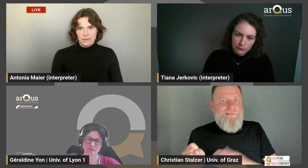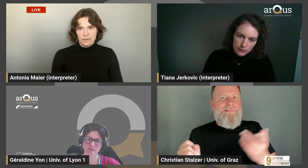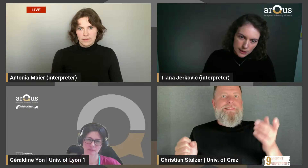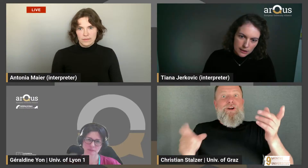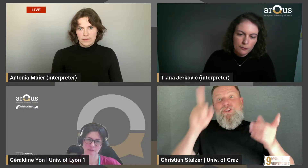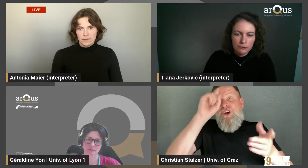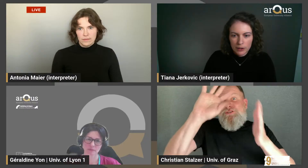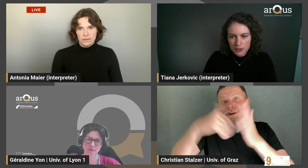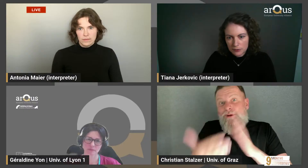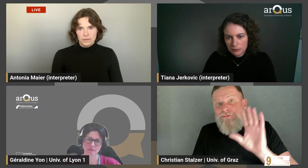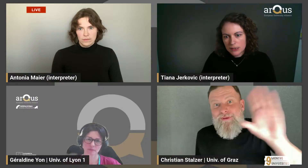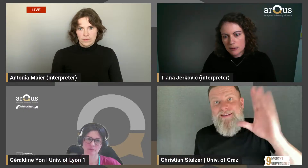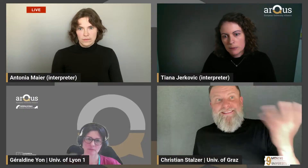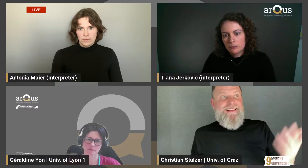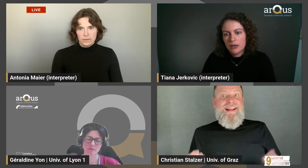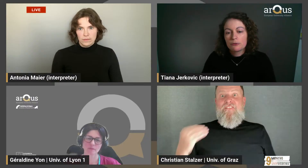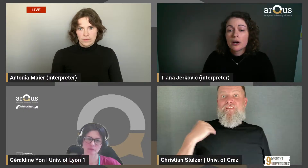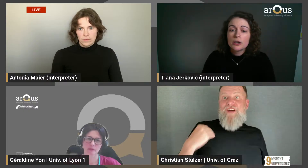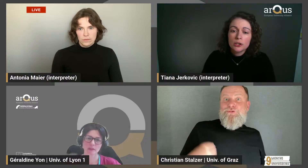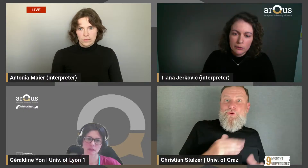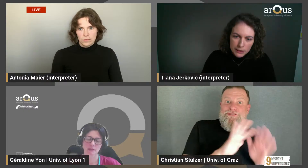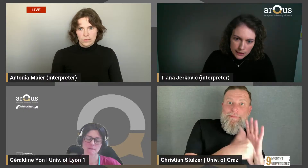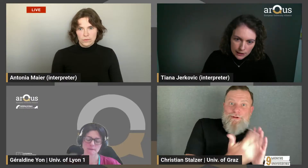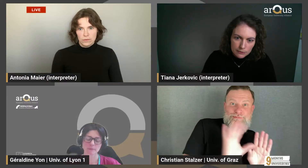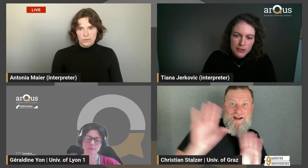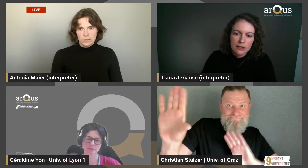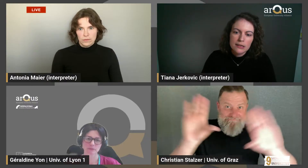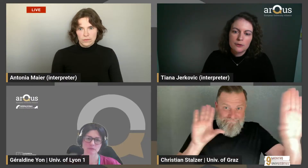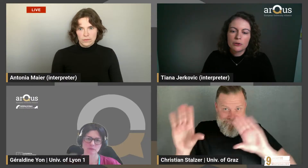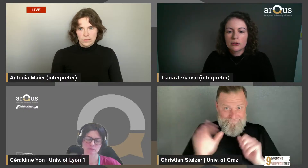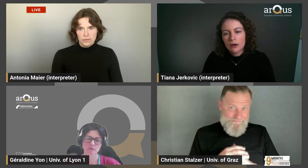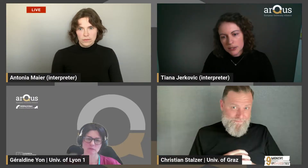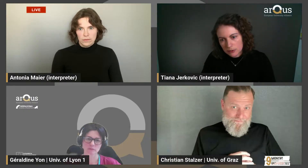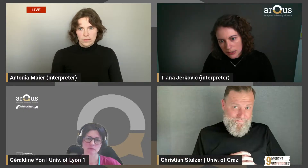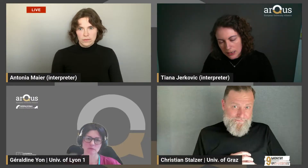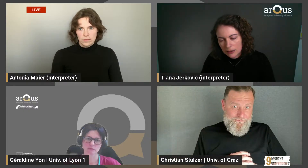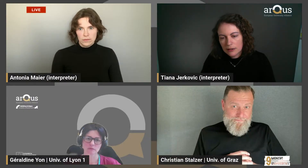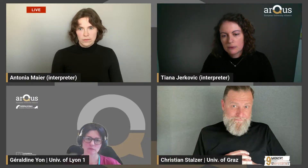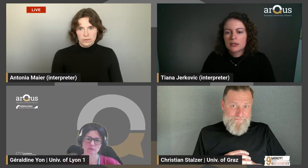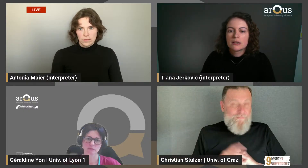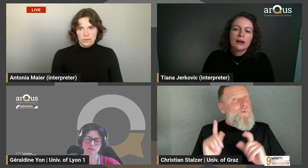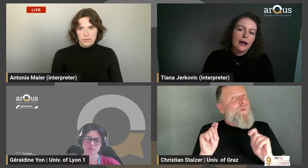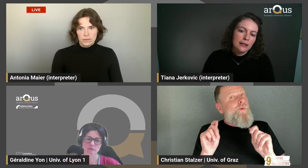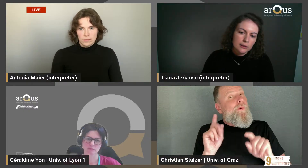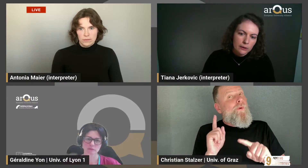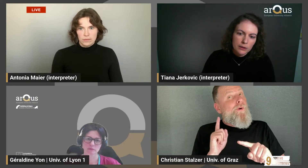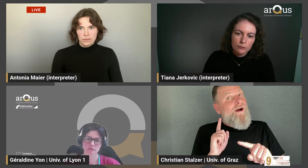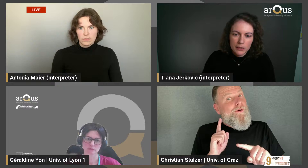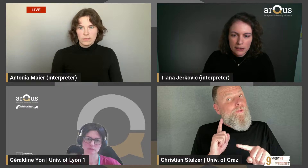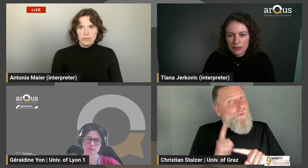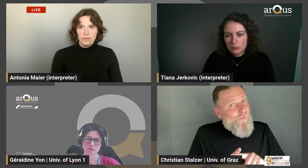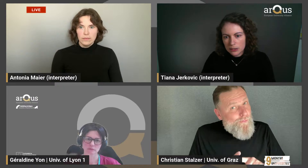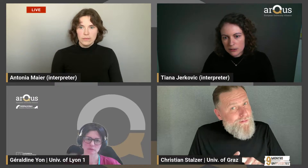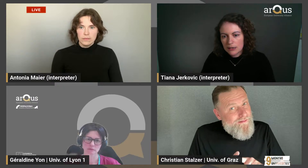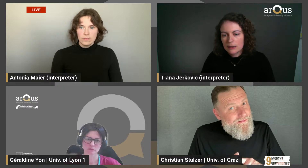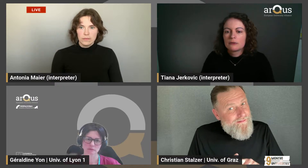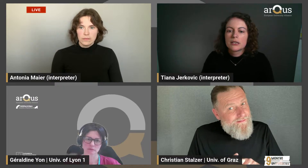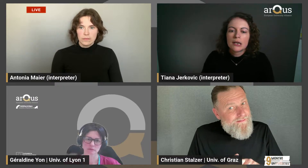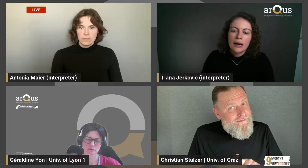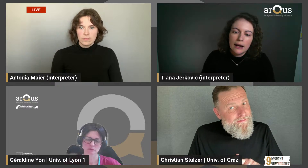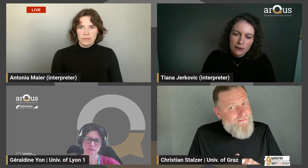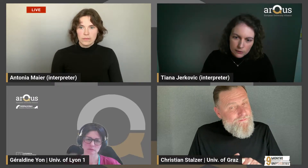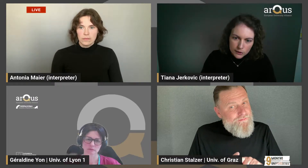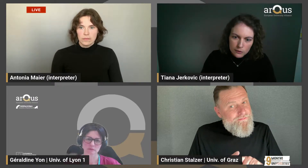Signes Française, for French, for example. We have German Sign Language that is different to Austrian Sign Language, and so on. We have BSL, British Sign